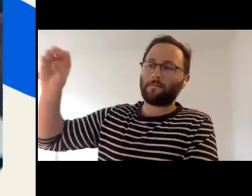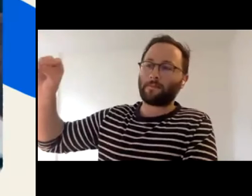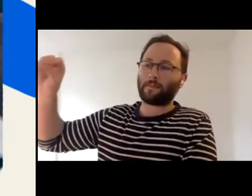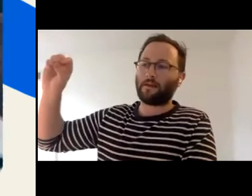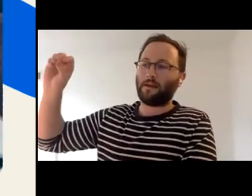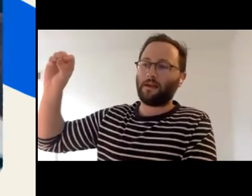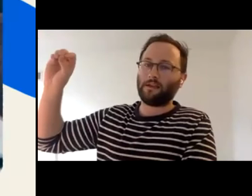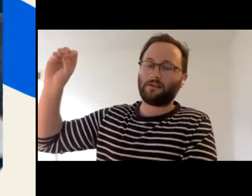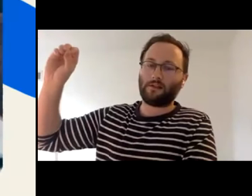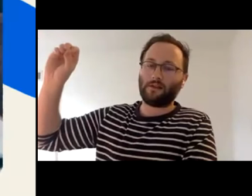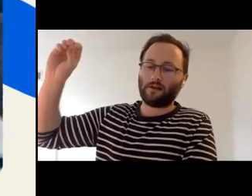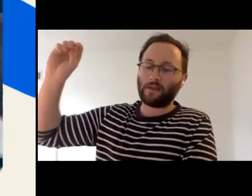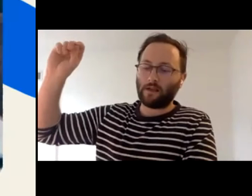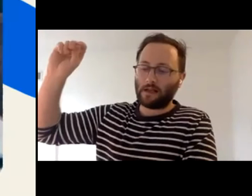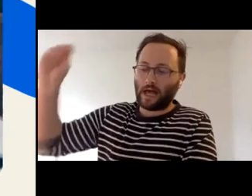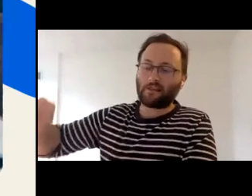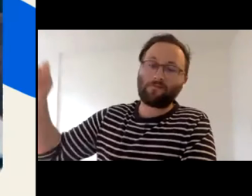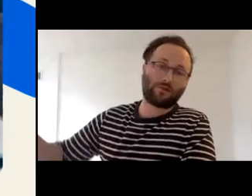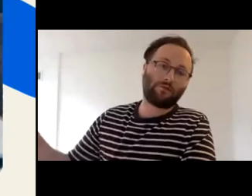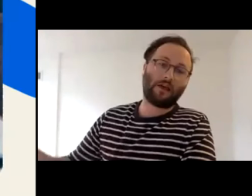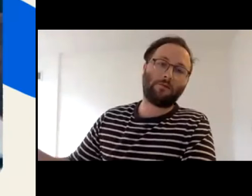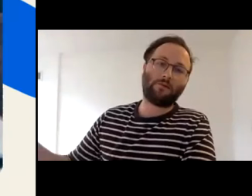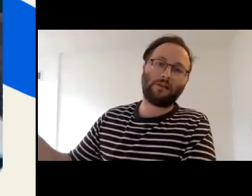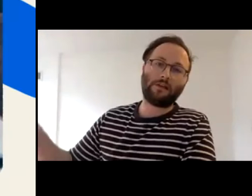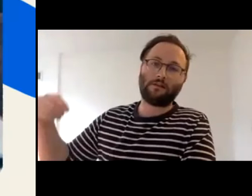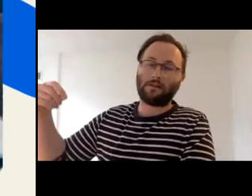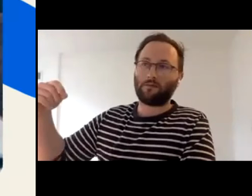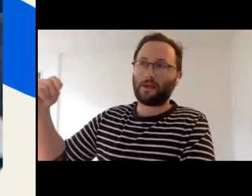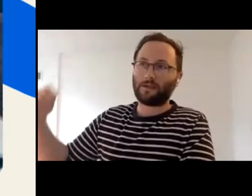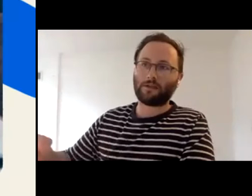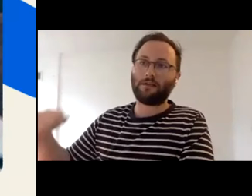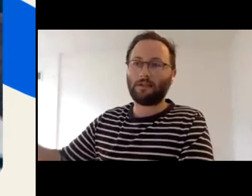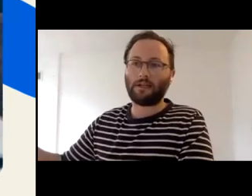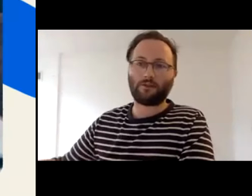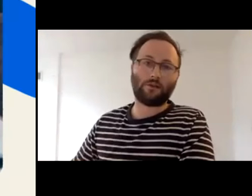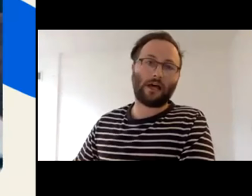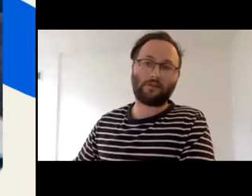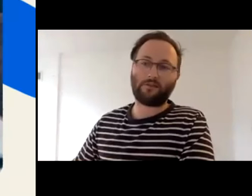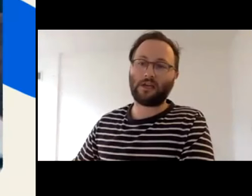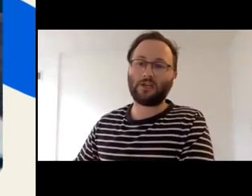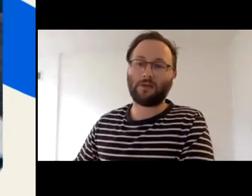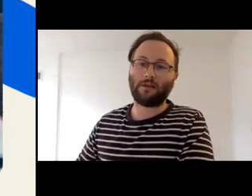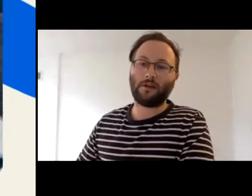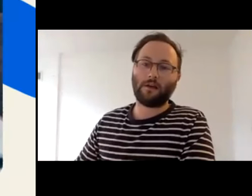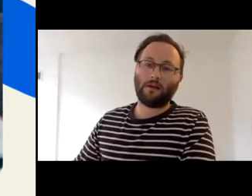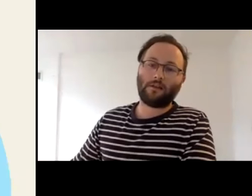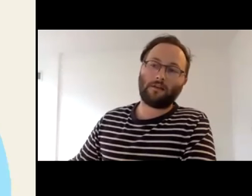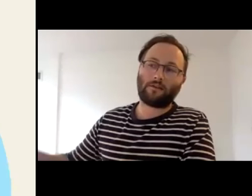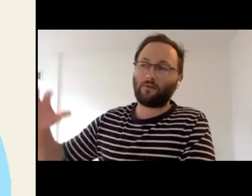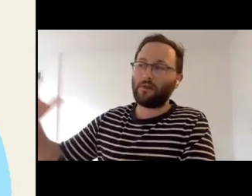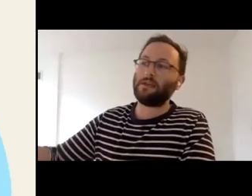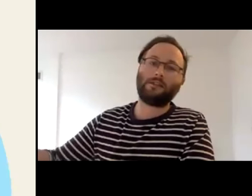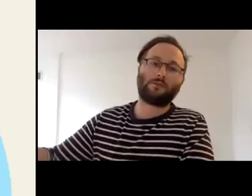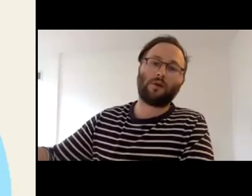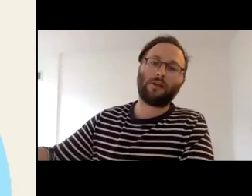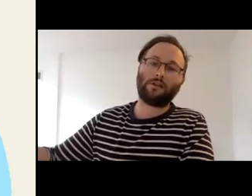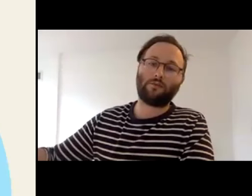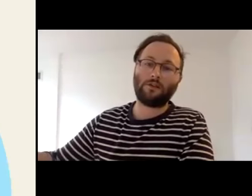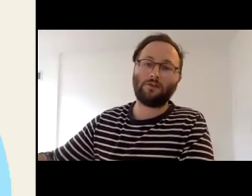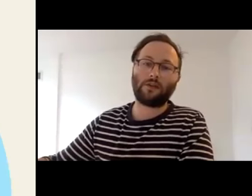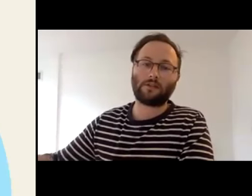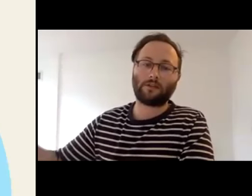loafing is the lack of personal accountability, basically leading to a lack of engagement. The 3 easiest